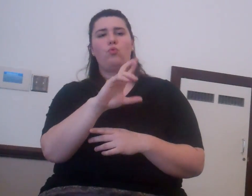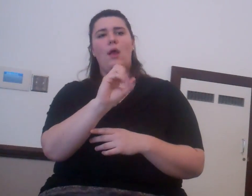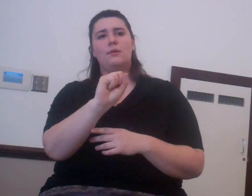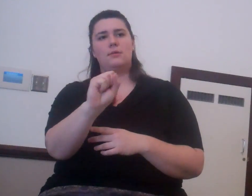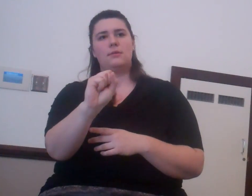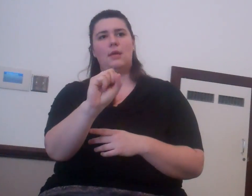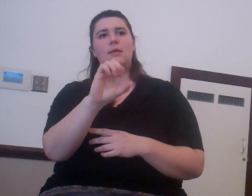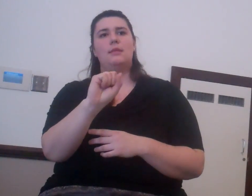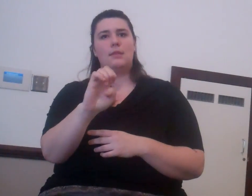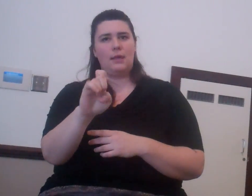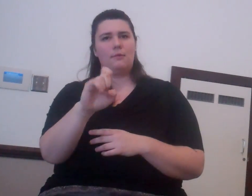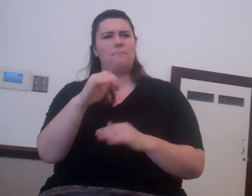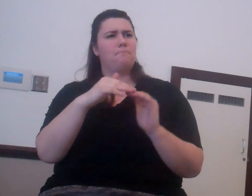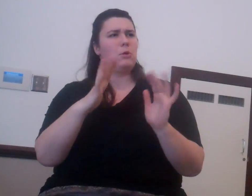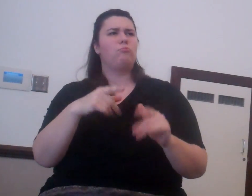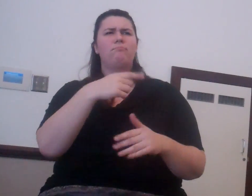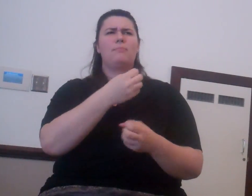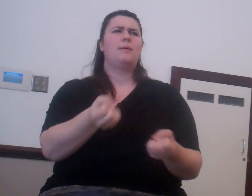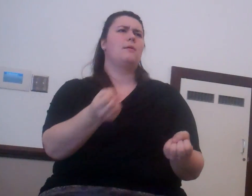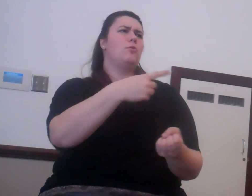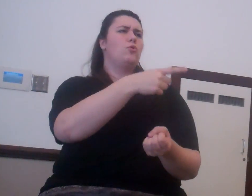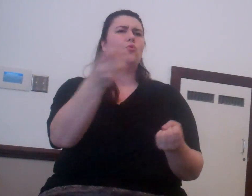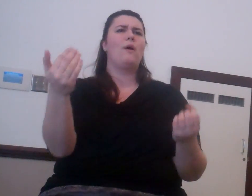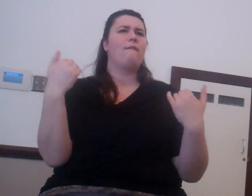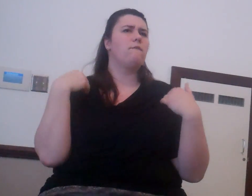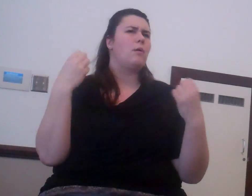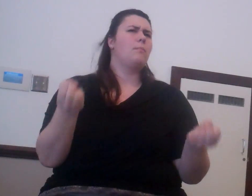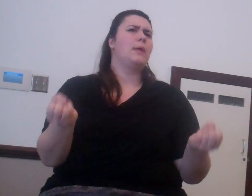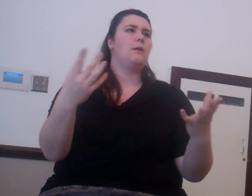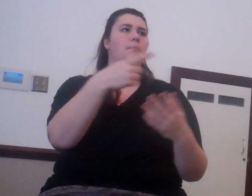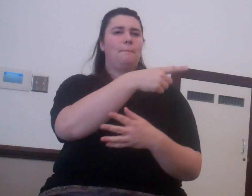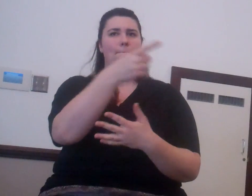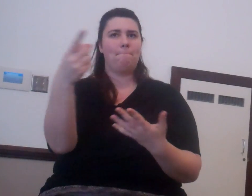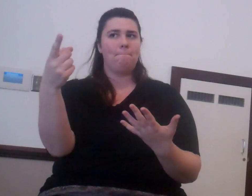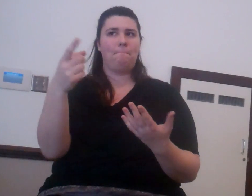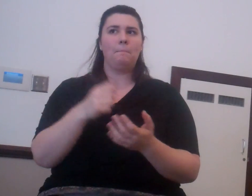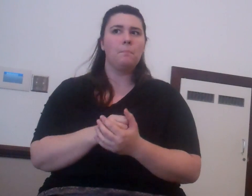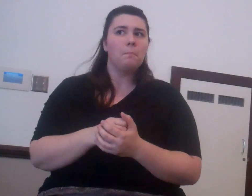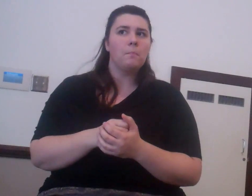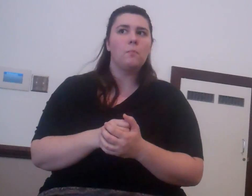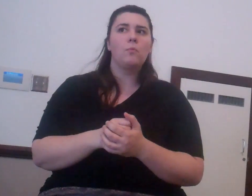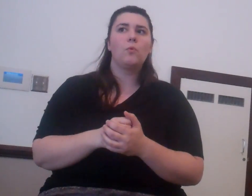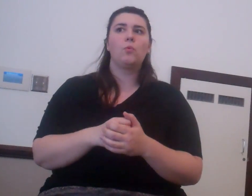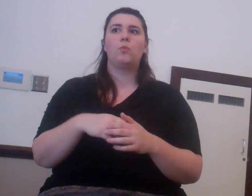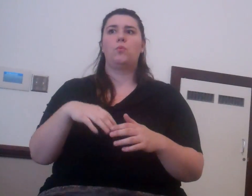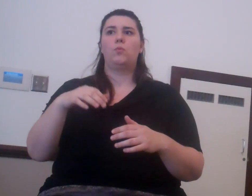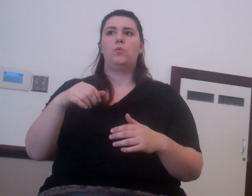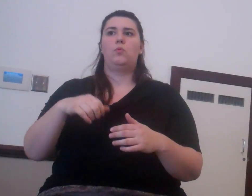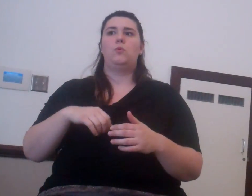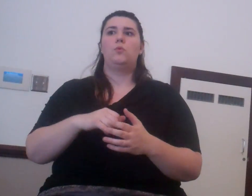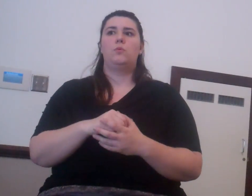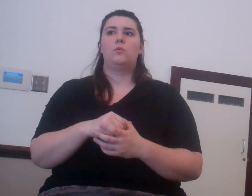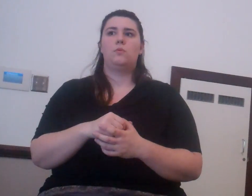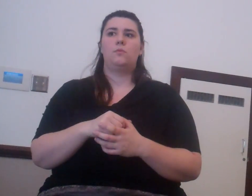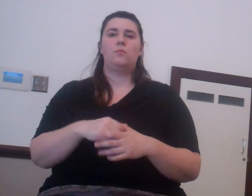TV shows every once in a while now. Like people are just sort of talking about it like it's a thing. And it usually doesn't mean anything